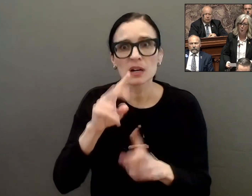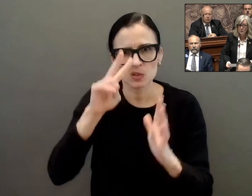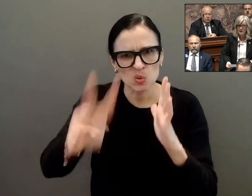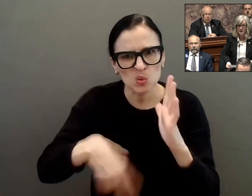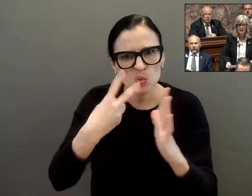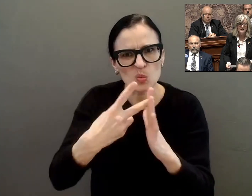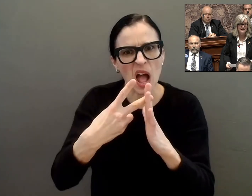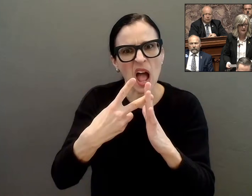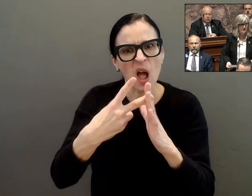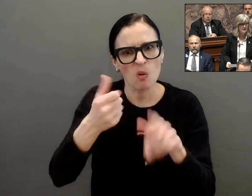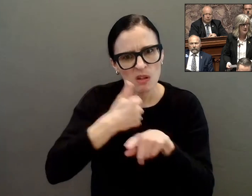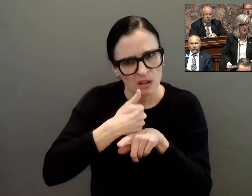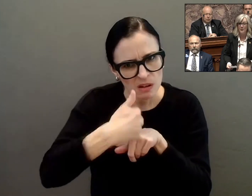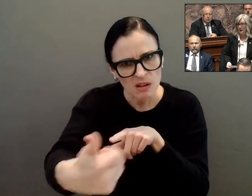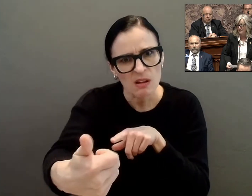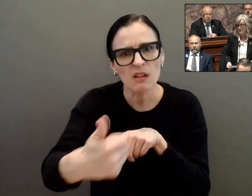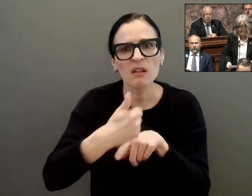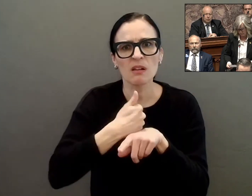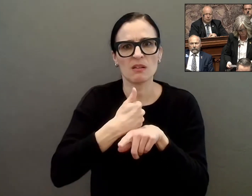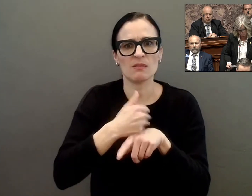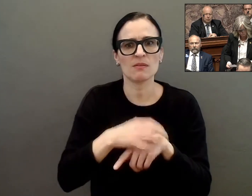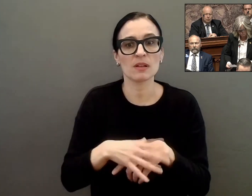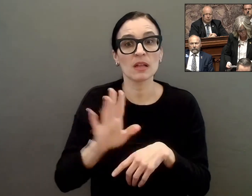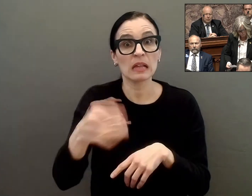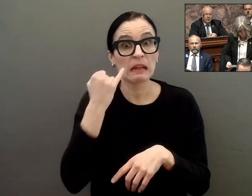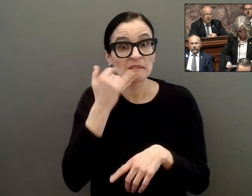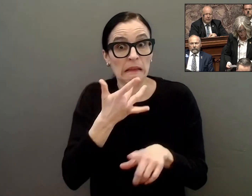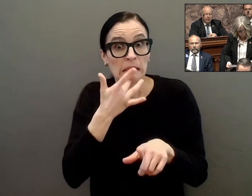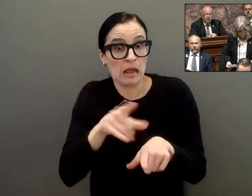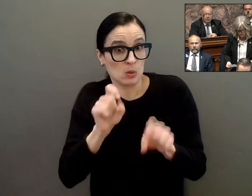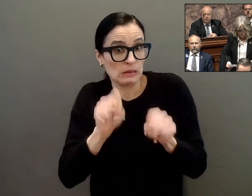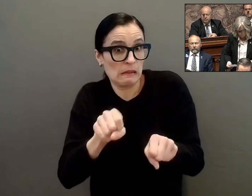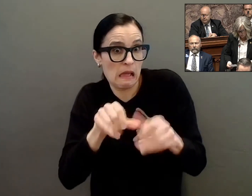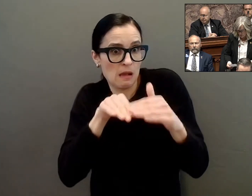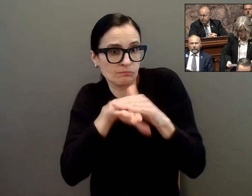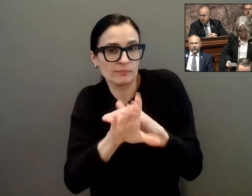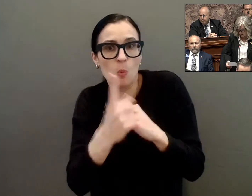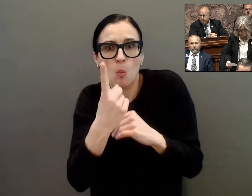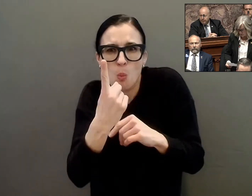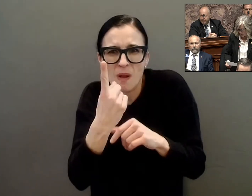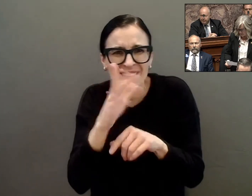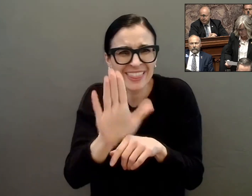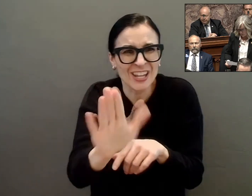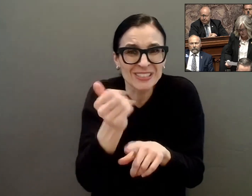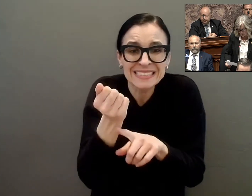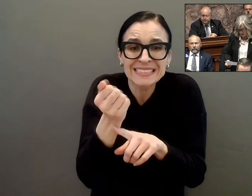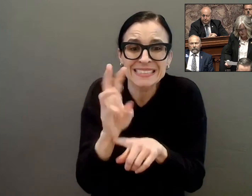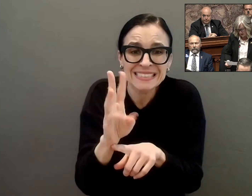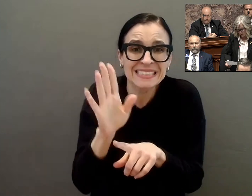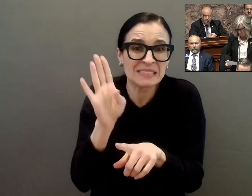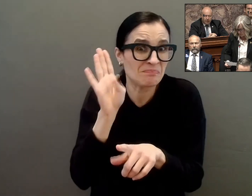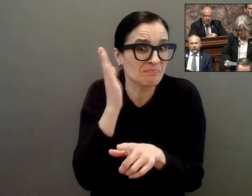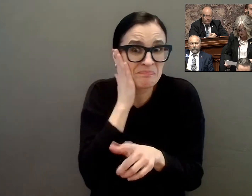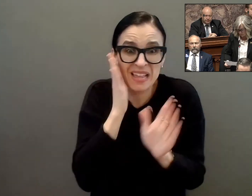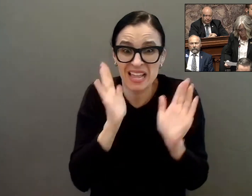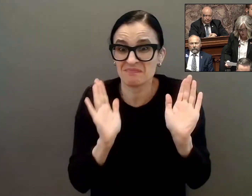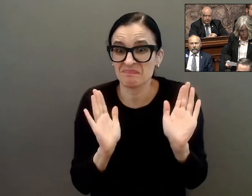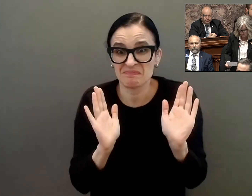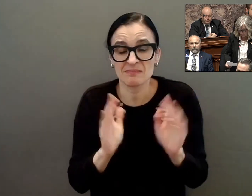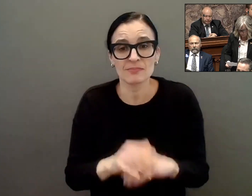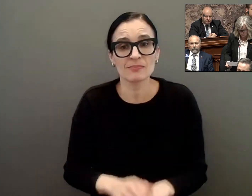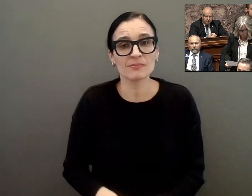the only 16 beds. With 0 new recovery beds in BC, in the